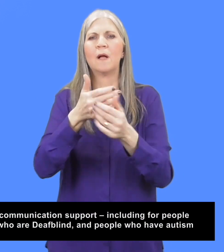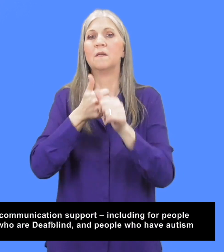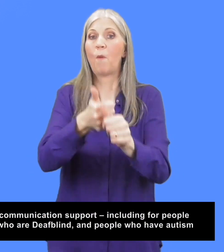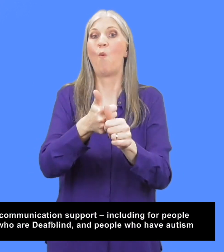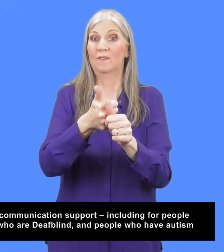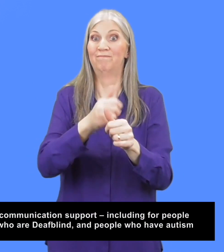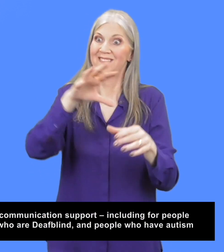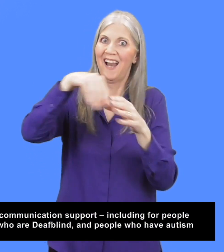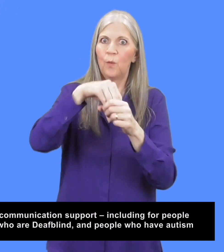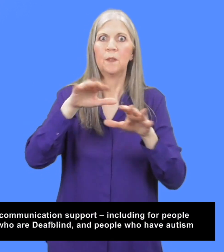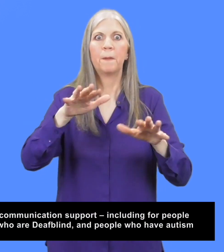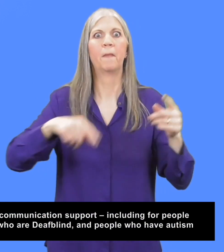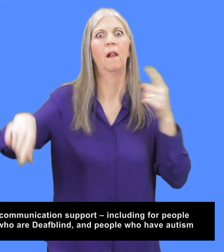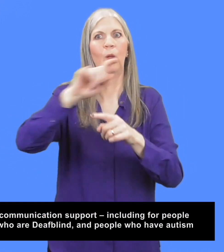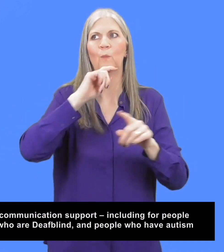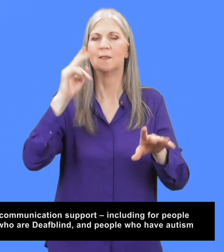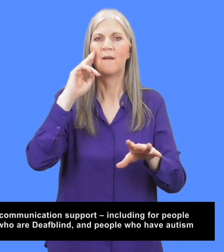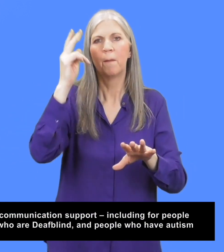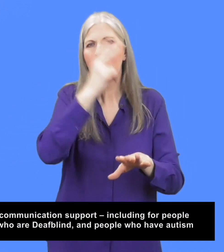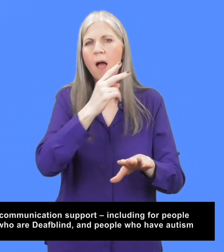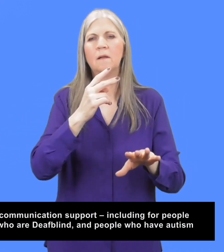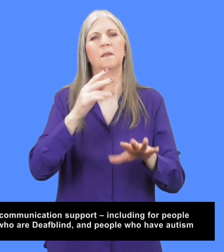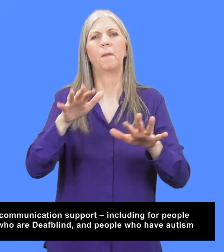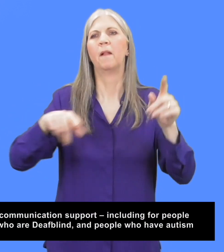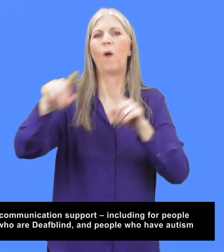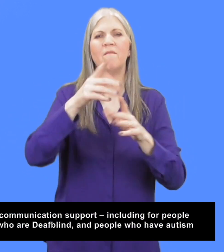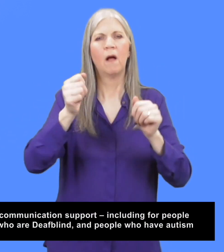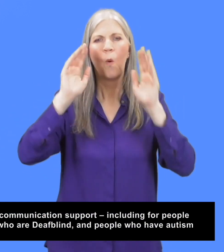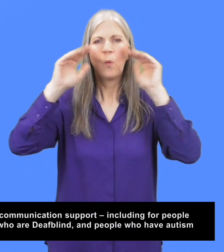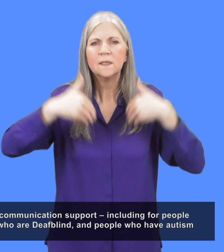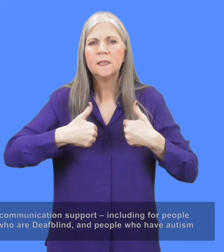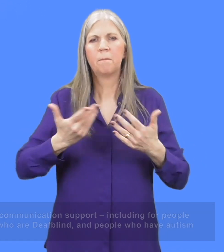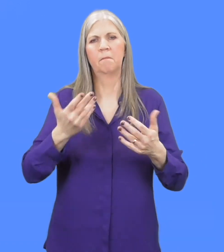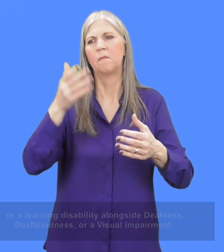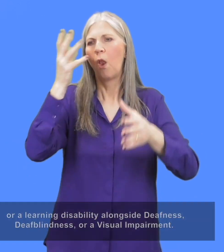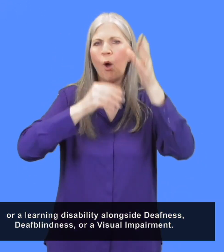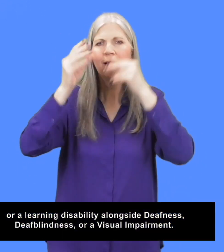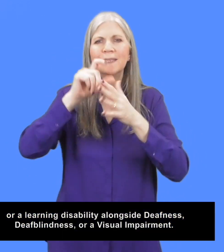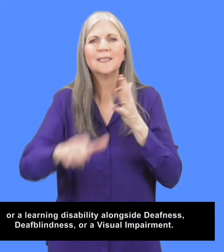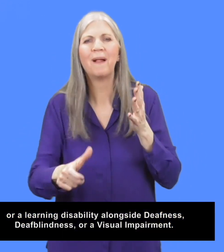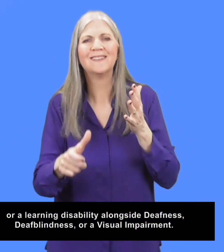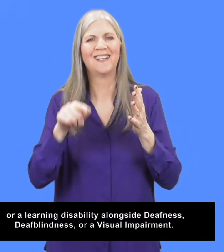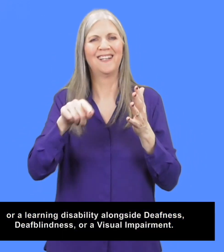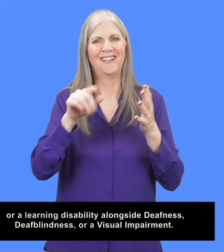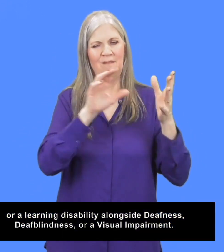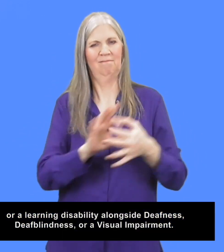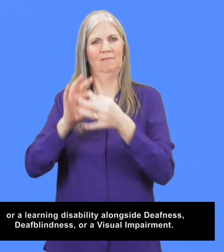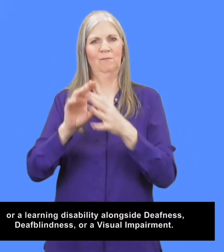including for people who are deafblind and people who have autism or a learning disability alongside deafness,